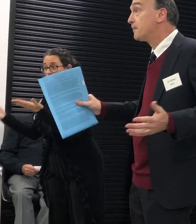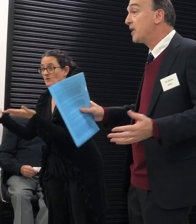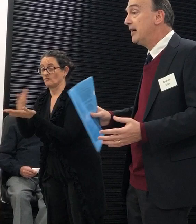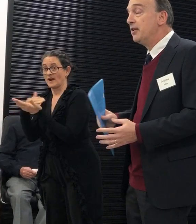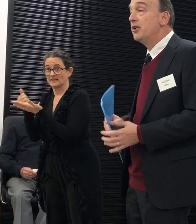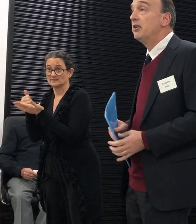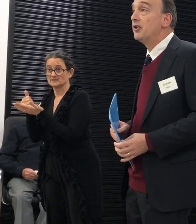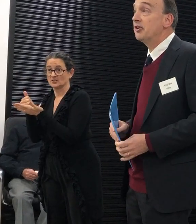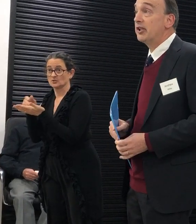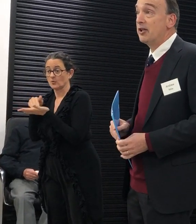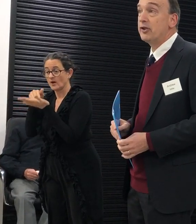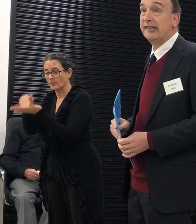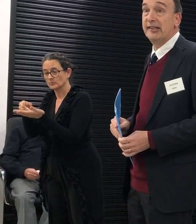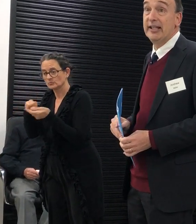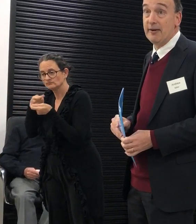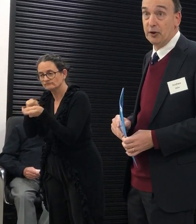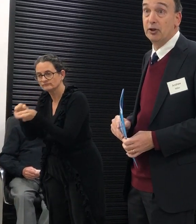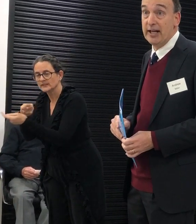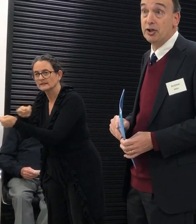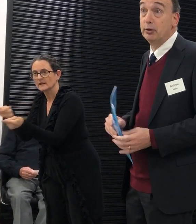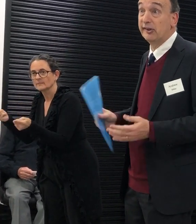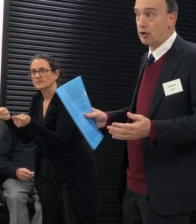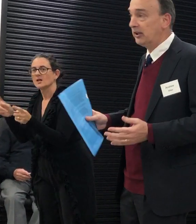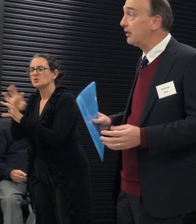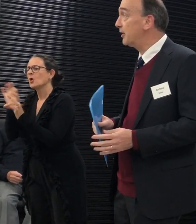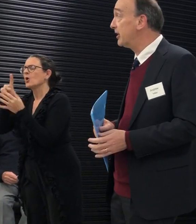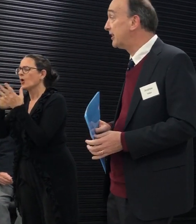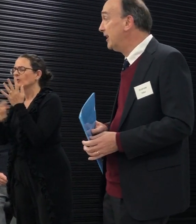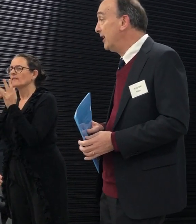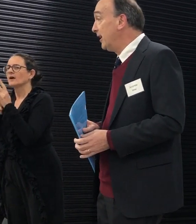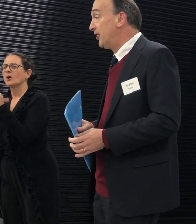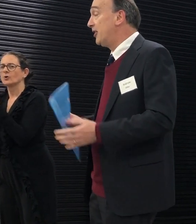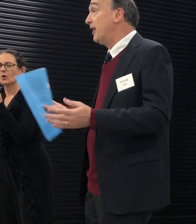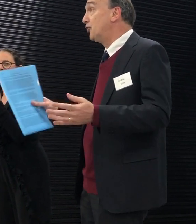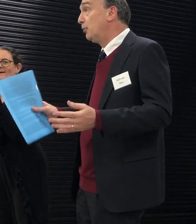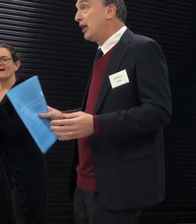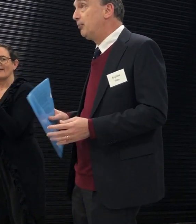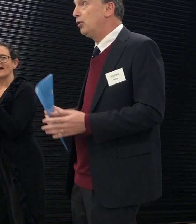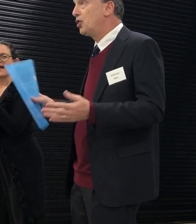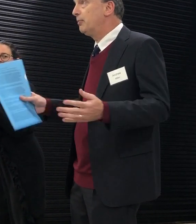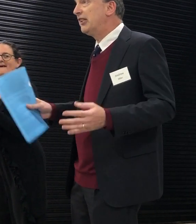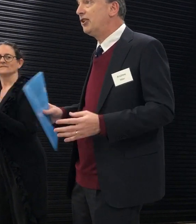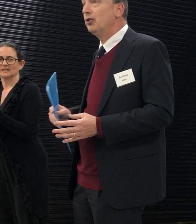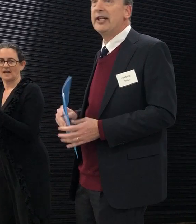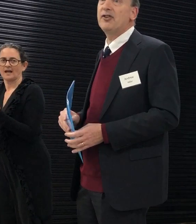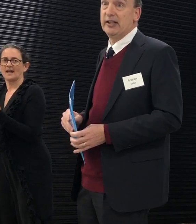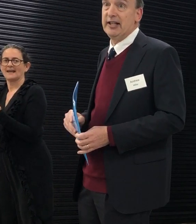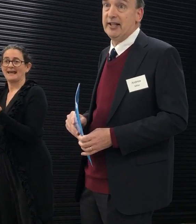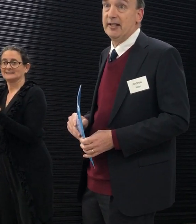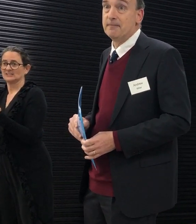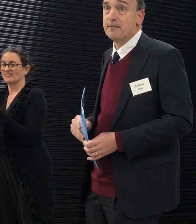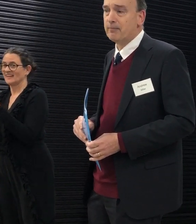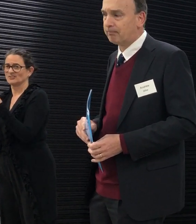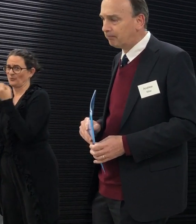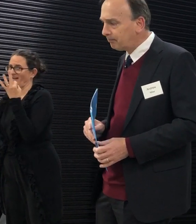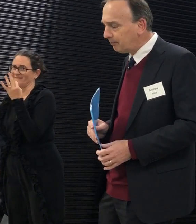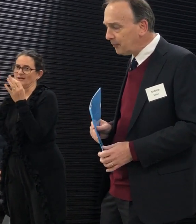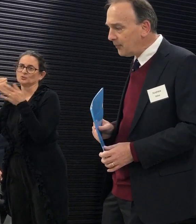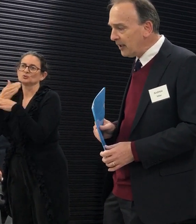of the countries in Africa and Asia who are struggling with this. They don't have JobKeeper or JobSeeker or anything like that.